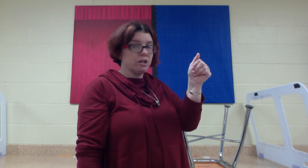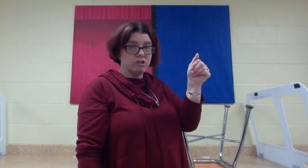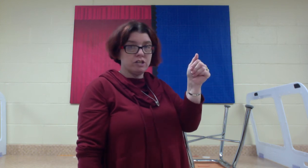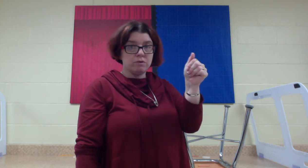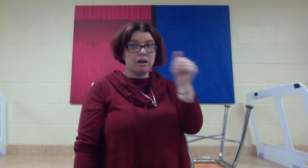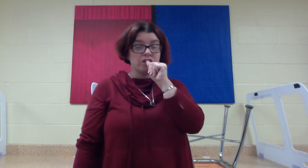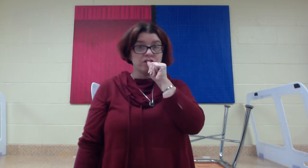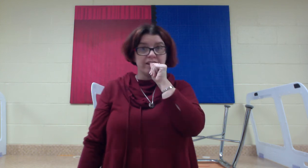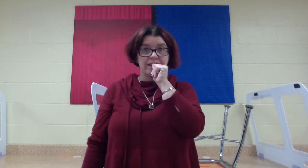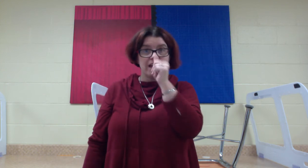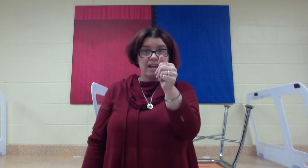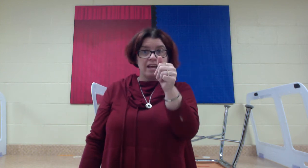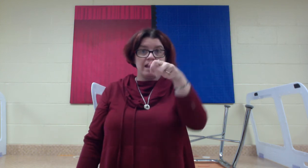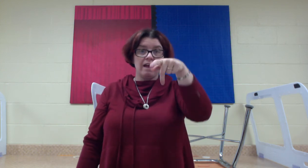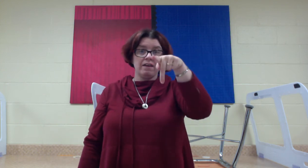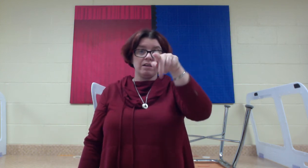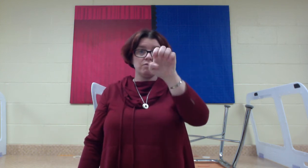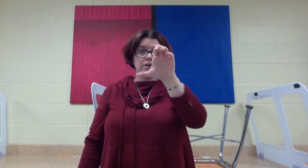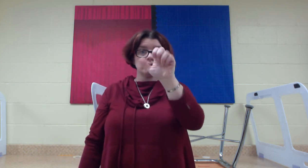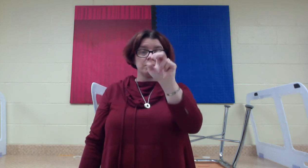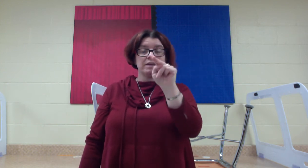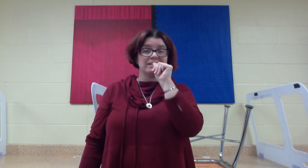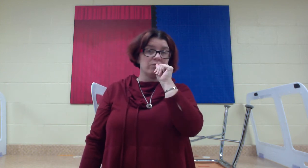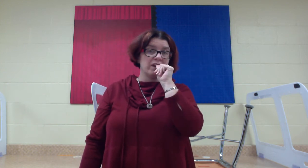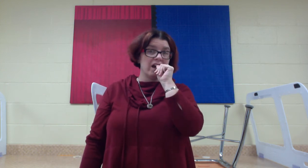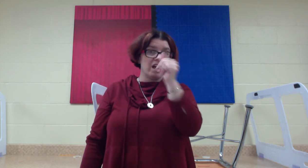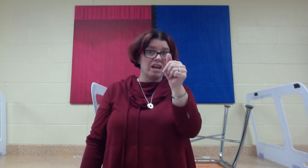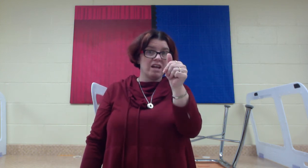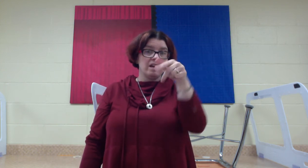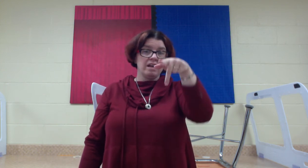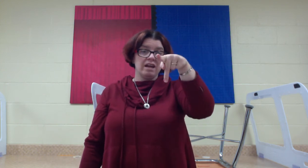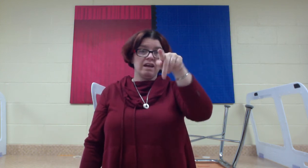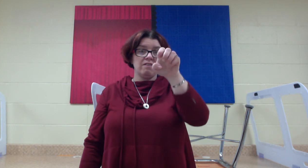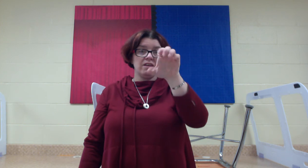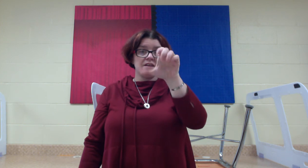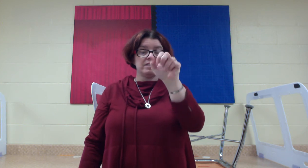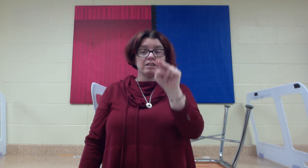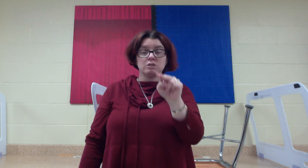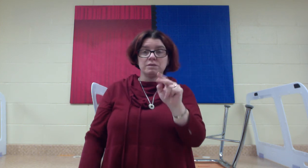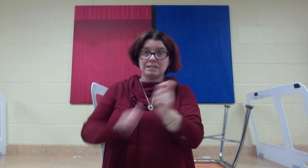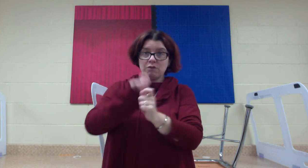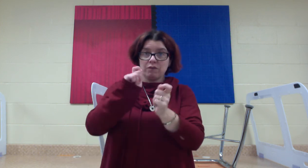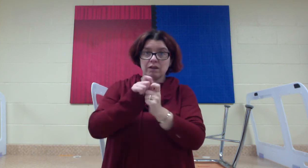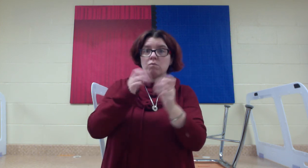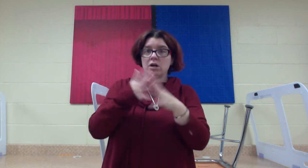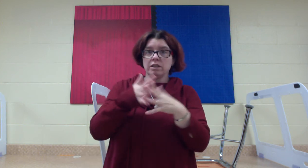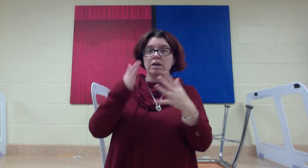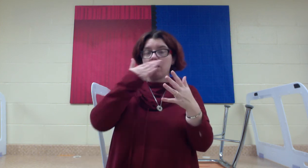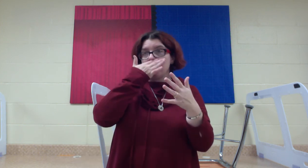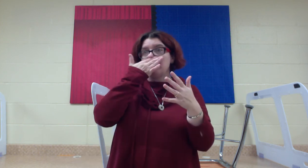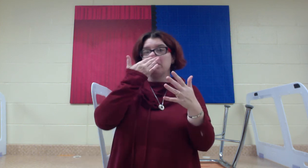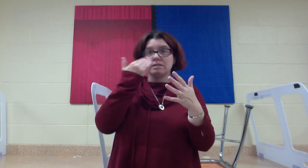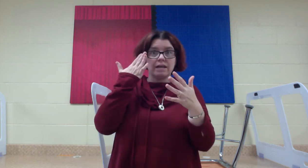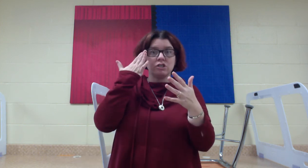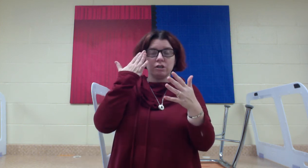your teeth. And then you fingerspell pecan. It's time for nut. Nut. And then to get specific, walnut, almond, pistachio,